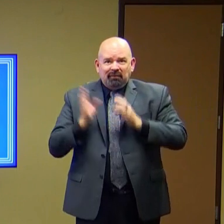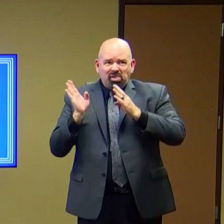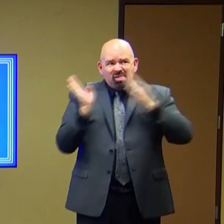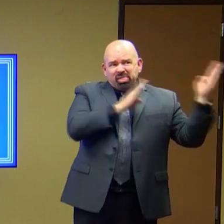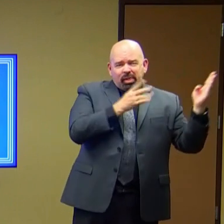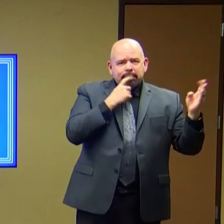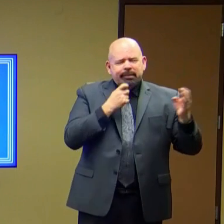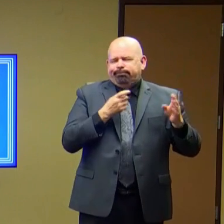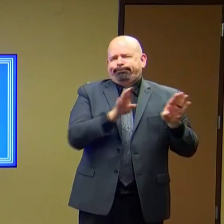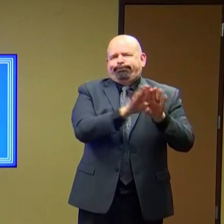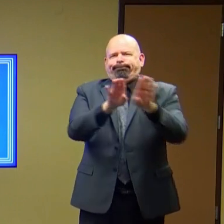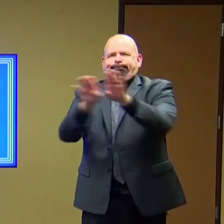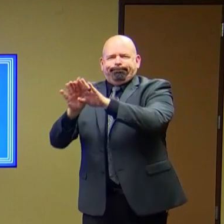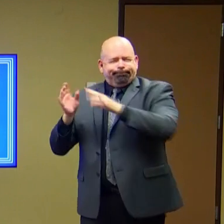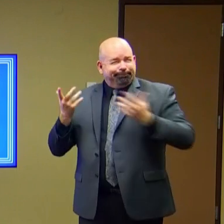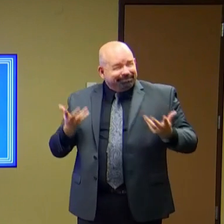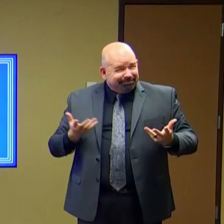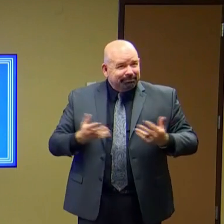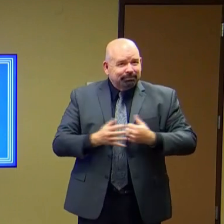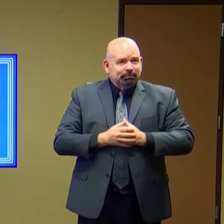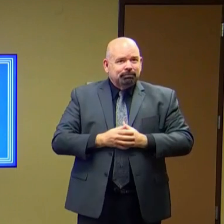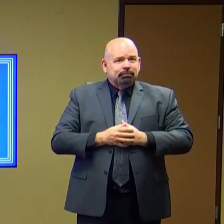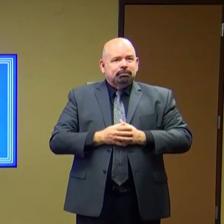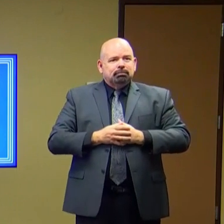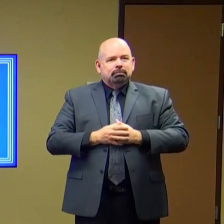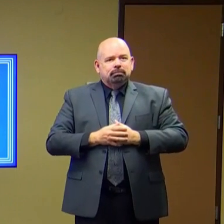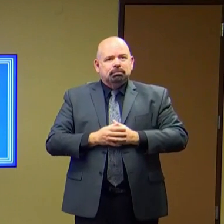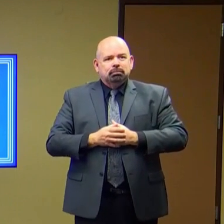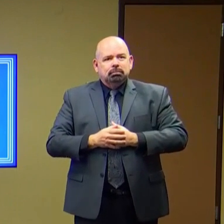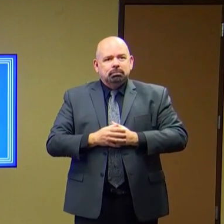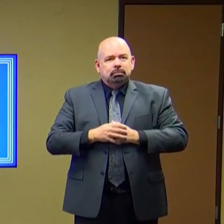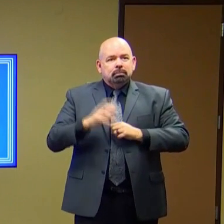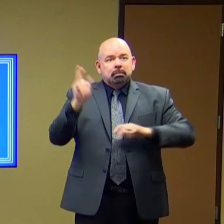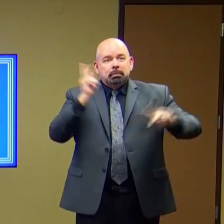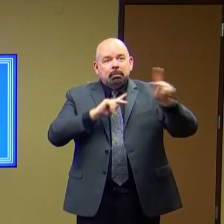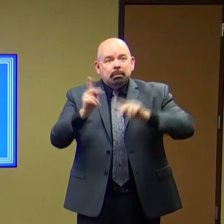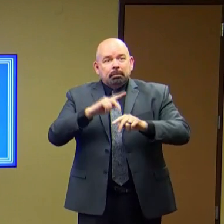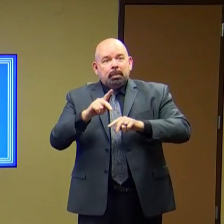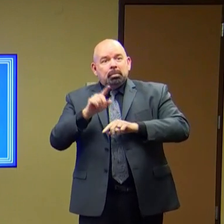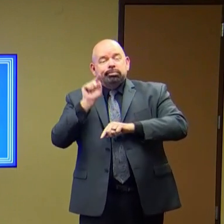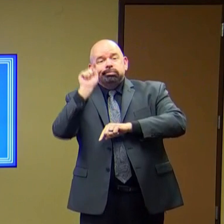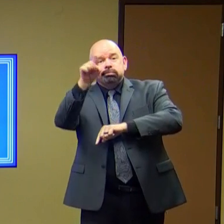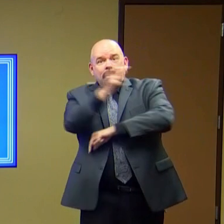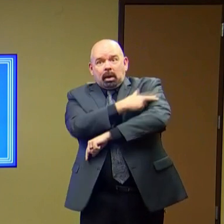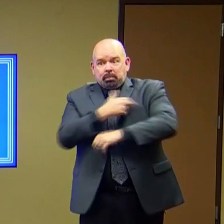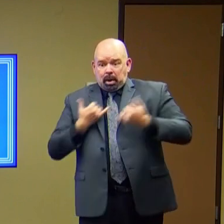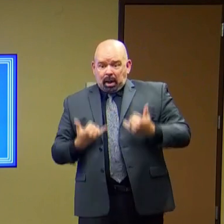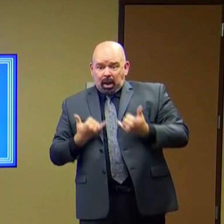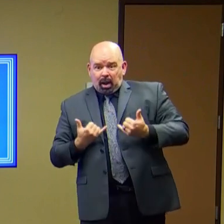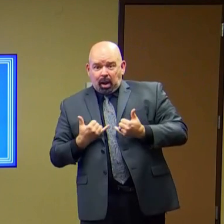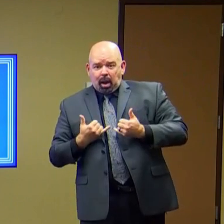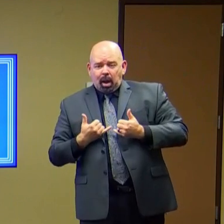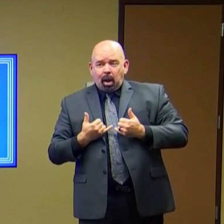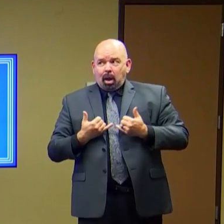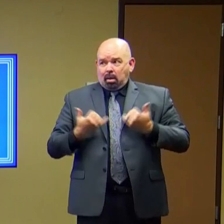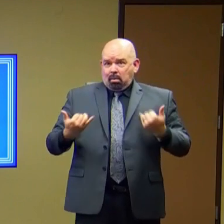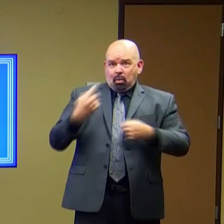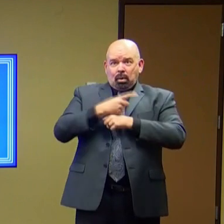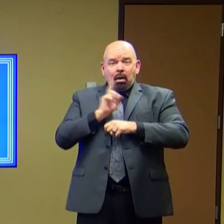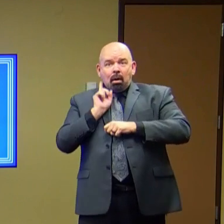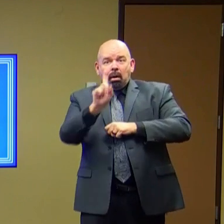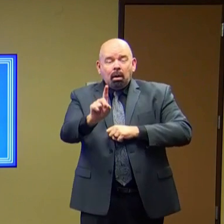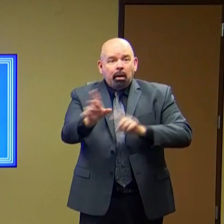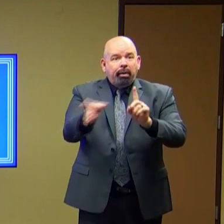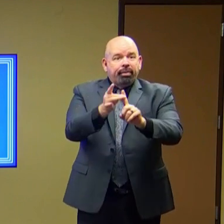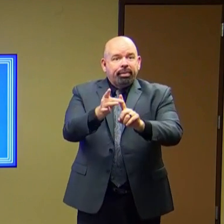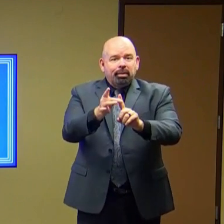Remember that the people that are going to the hospital today, they got sick a couple of weeks ago. So the decisions that you make